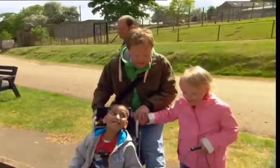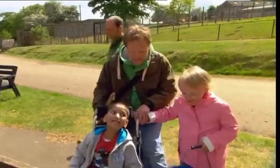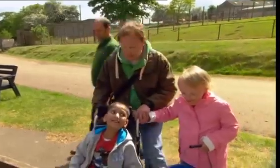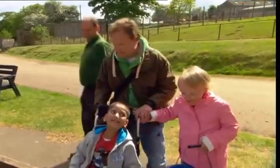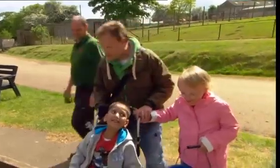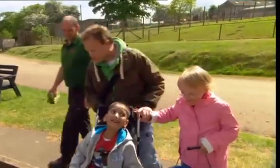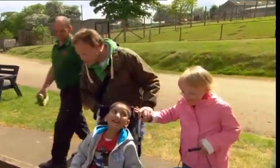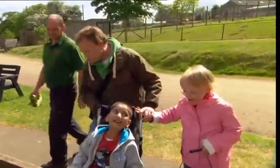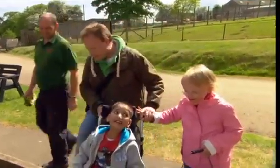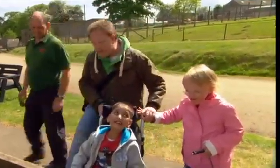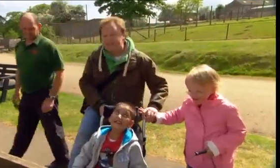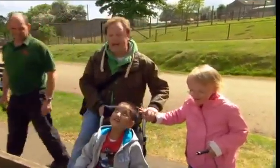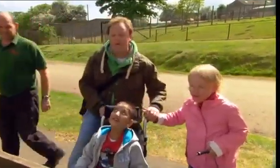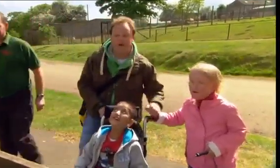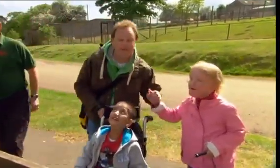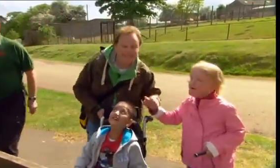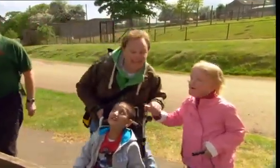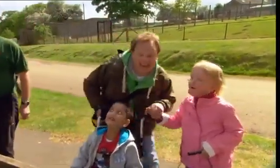Thank you very much. Right, now what can we see, eh?